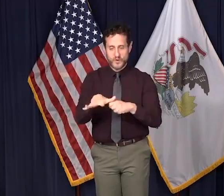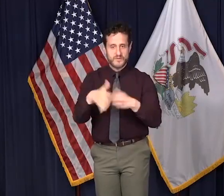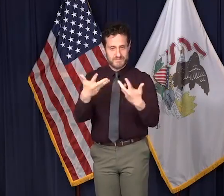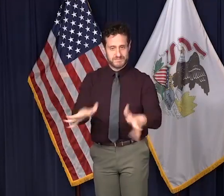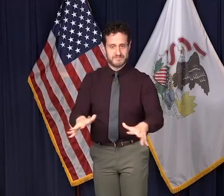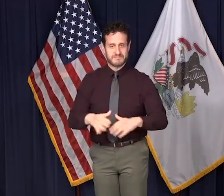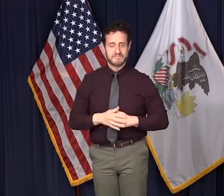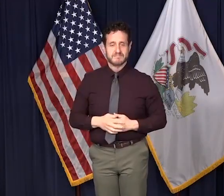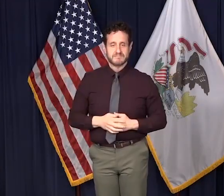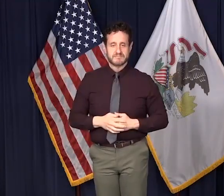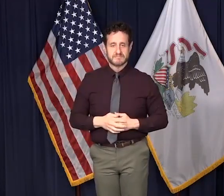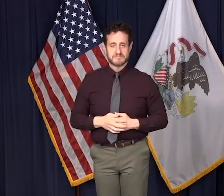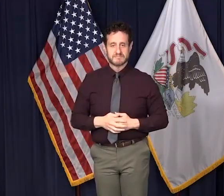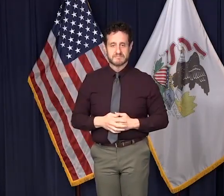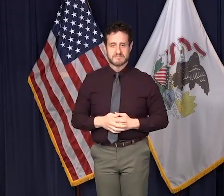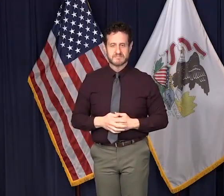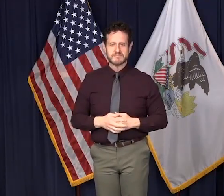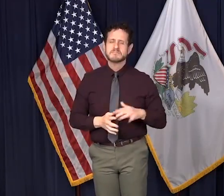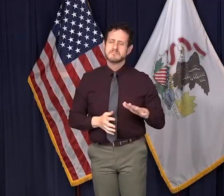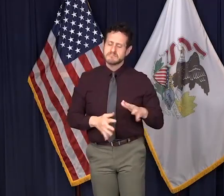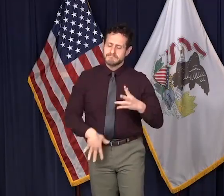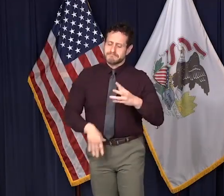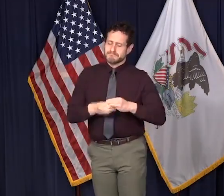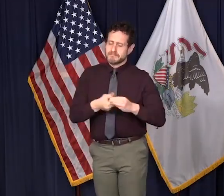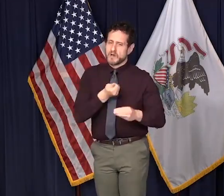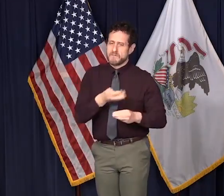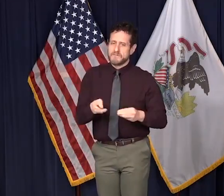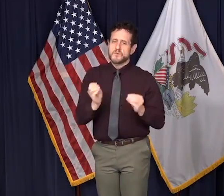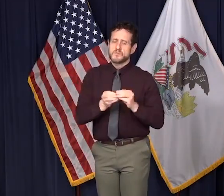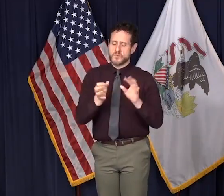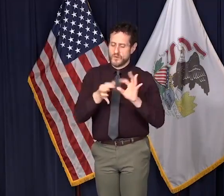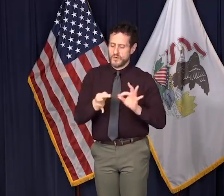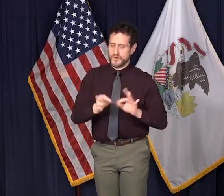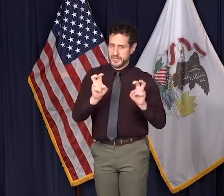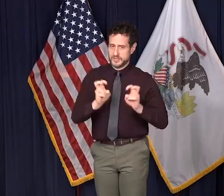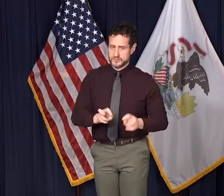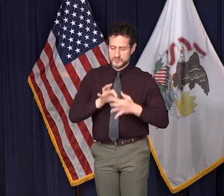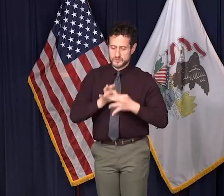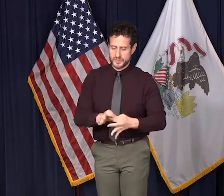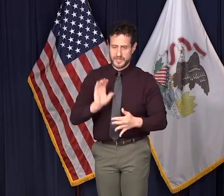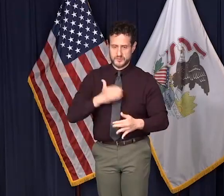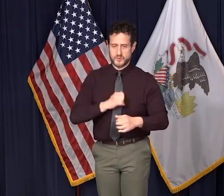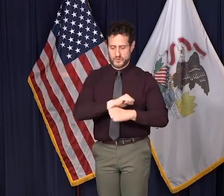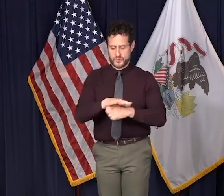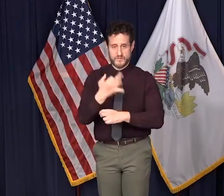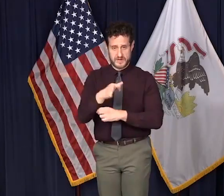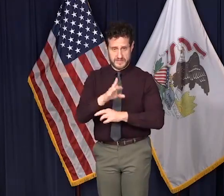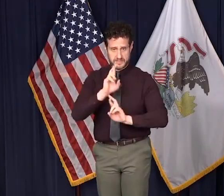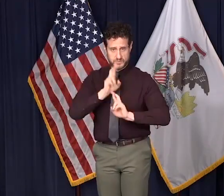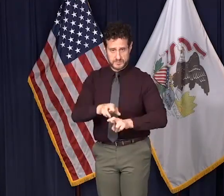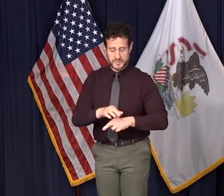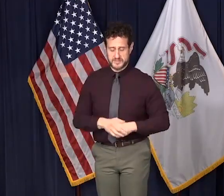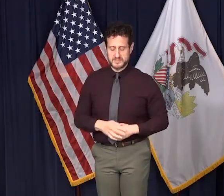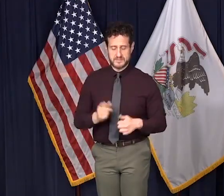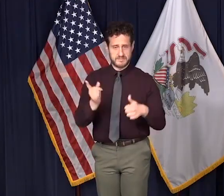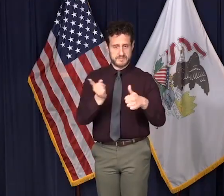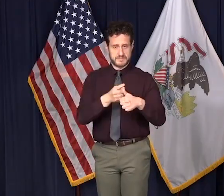hand over the podium, I want to address a few additional issues related to our COVID-19 response.